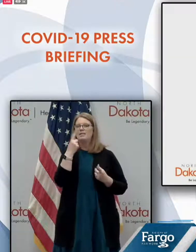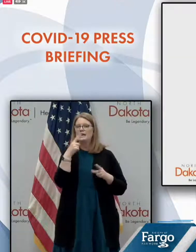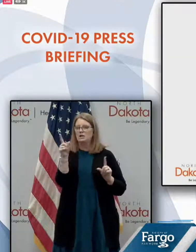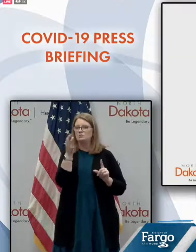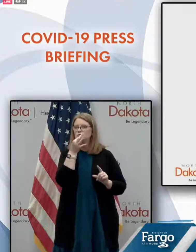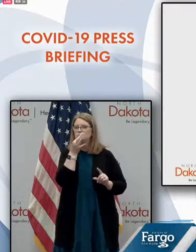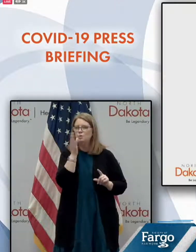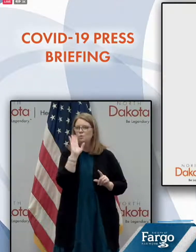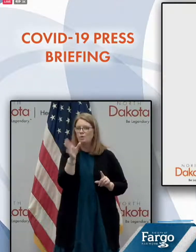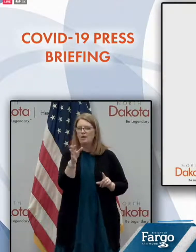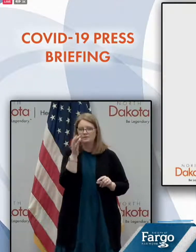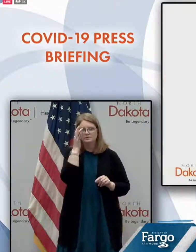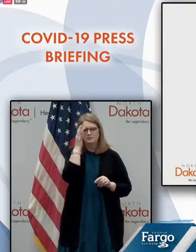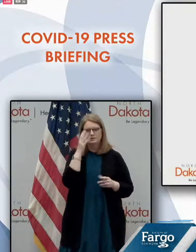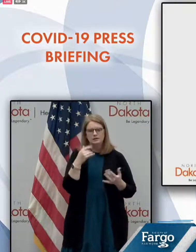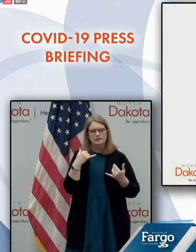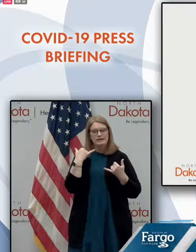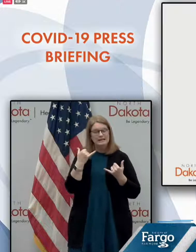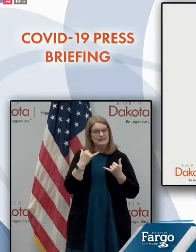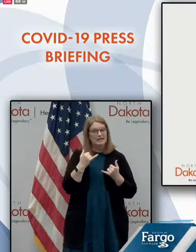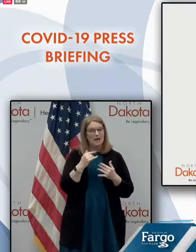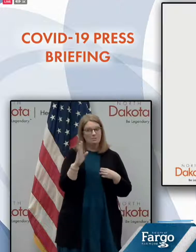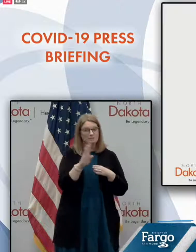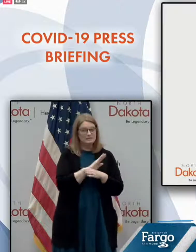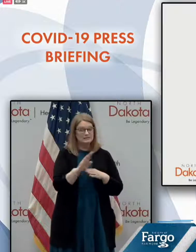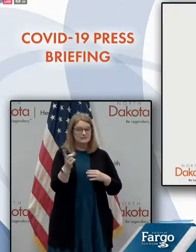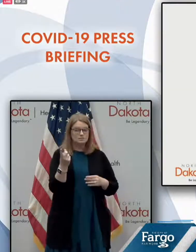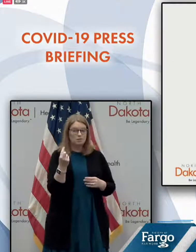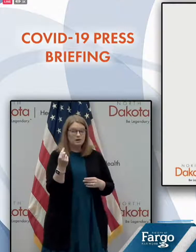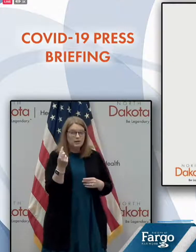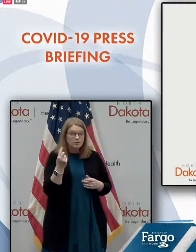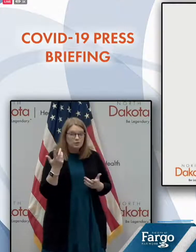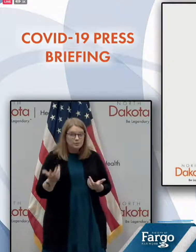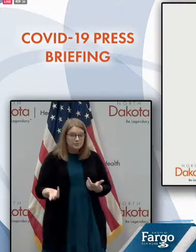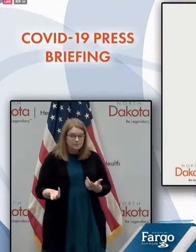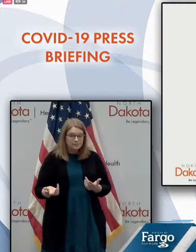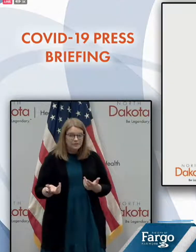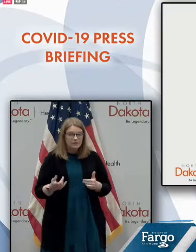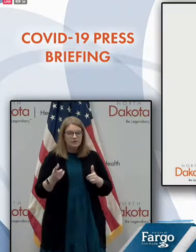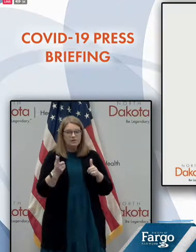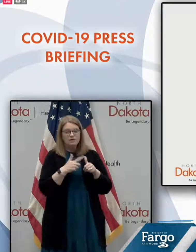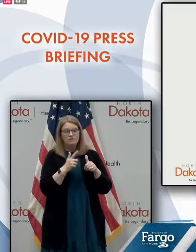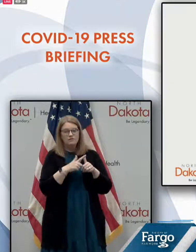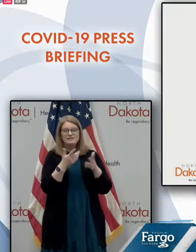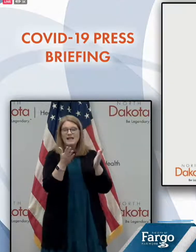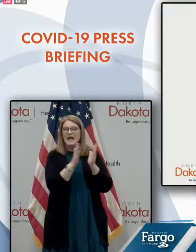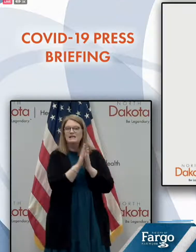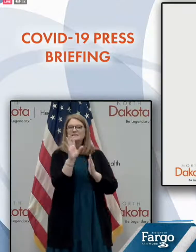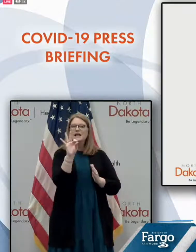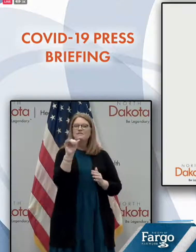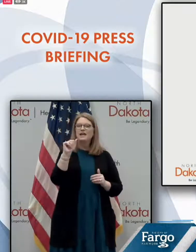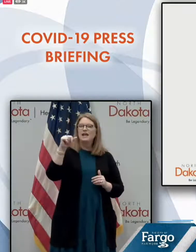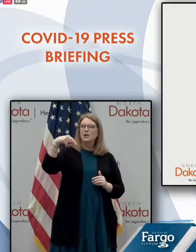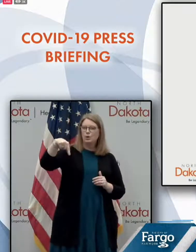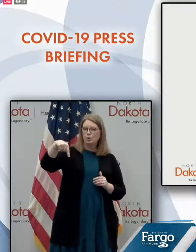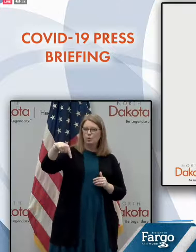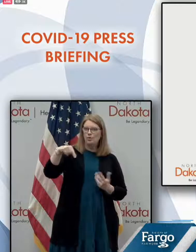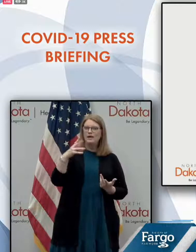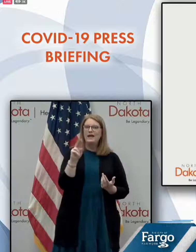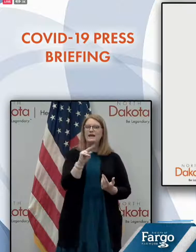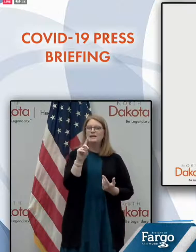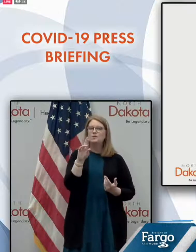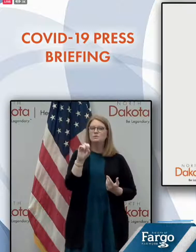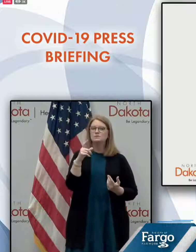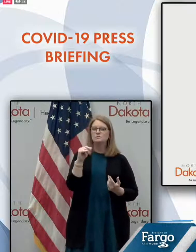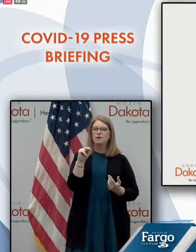So what can businesses do right now? First of all, consult the FAQs that are available at ndresponse.gov